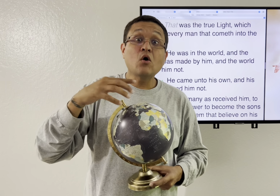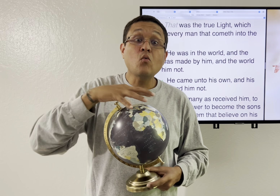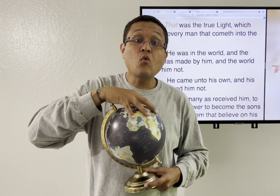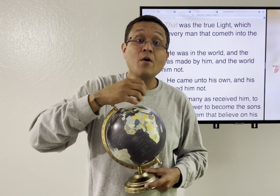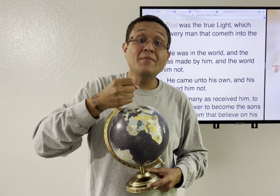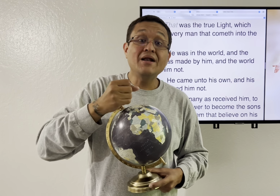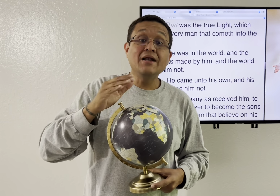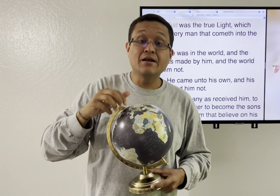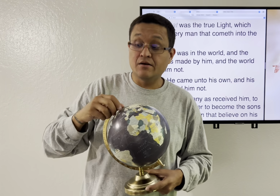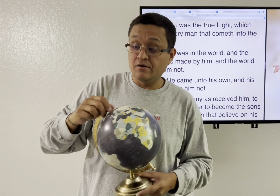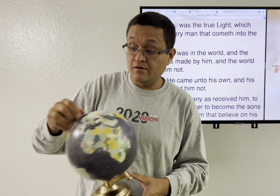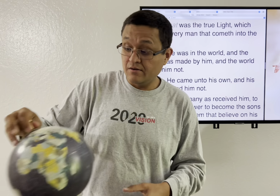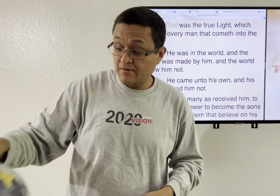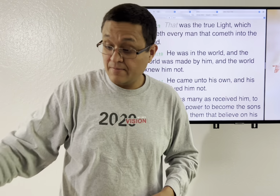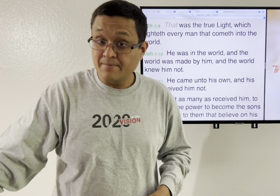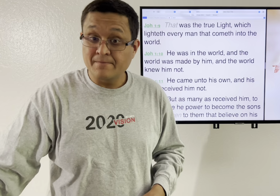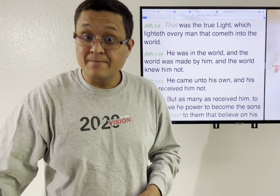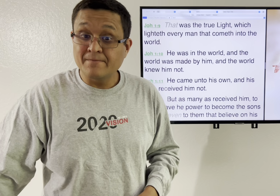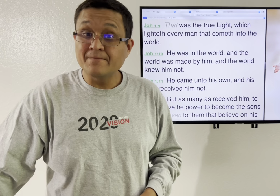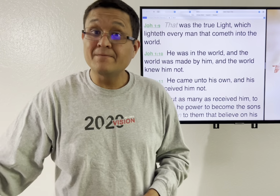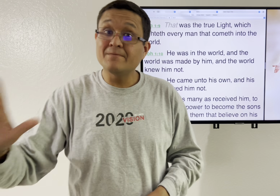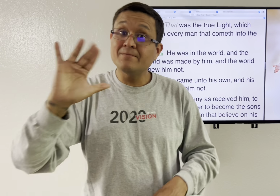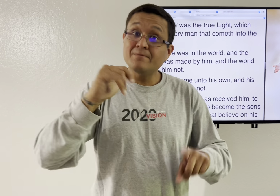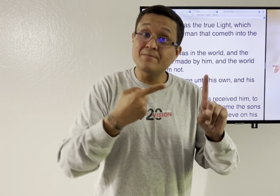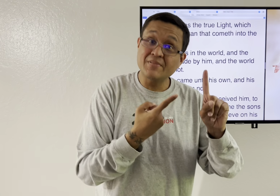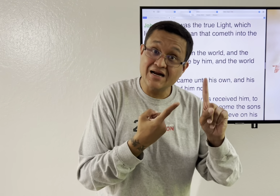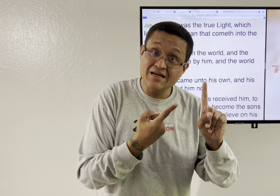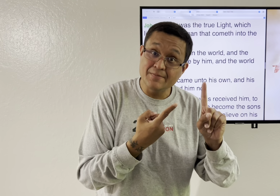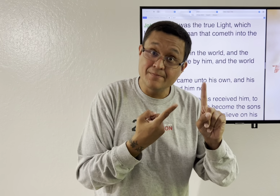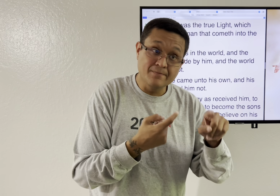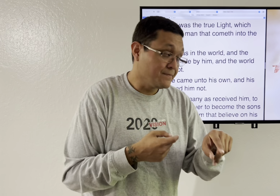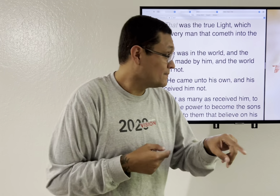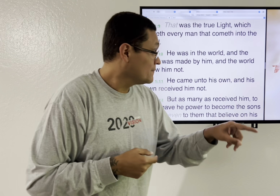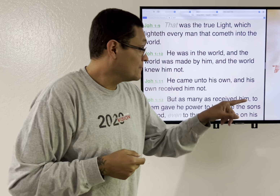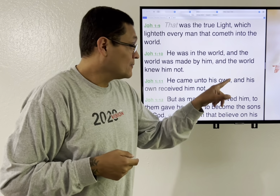Jesus. He was in the world and it was made by him.